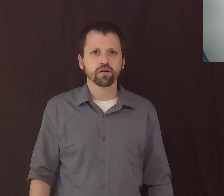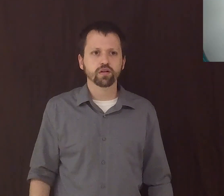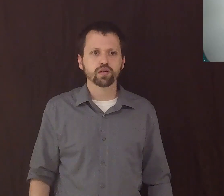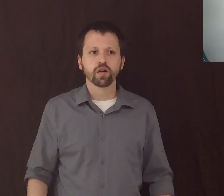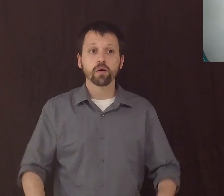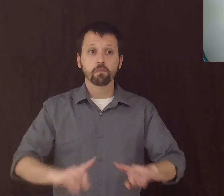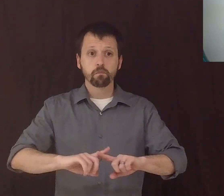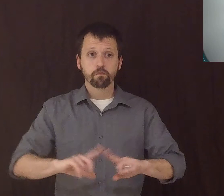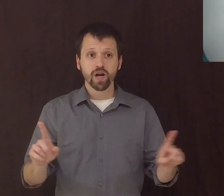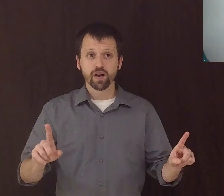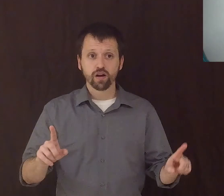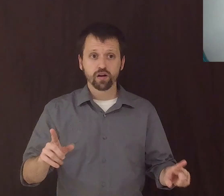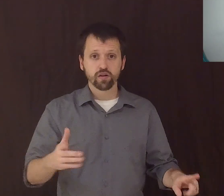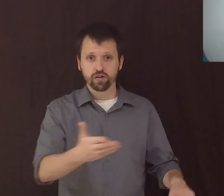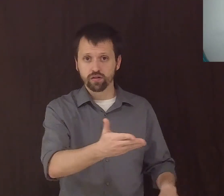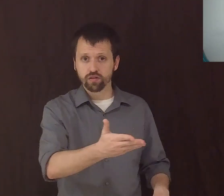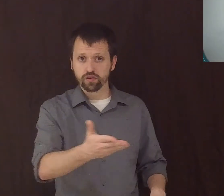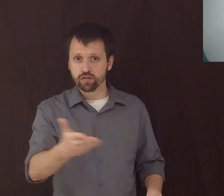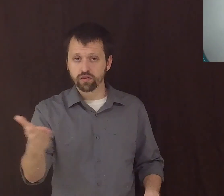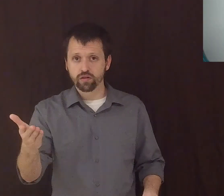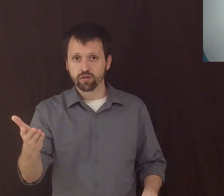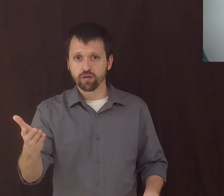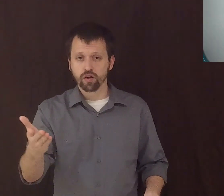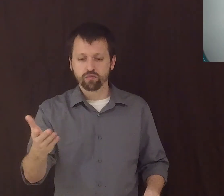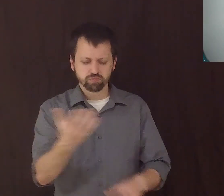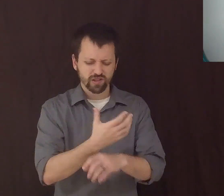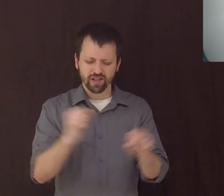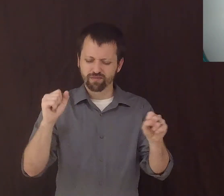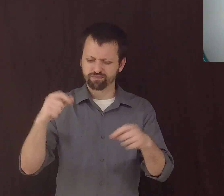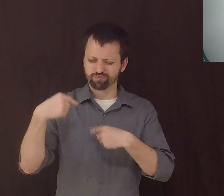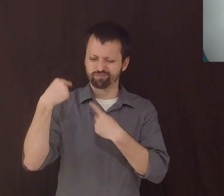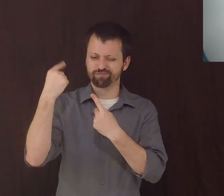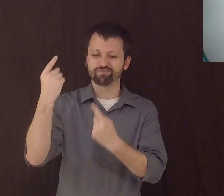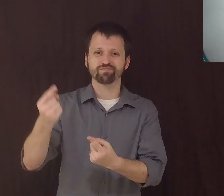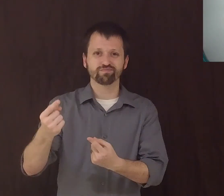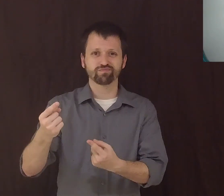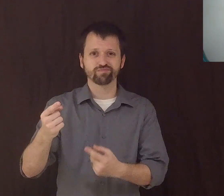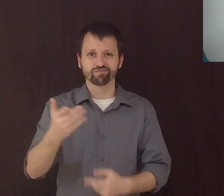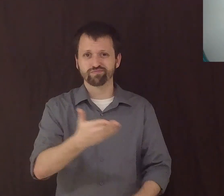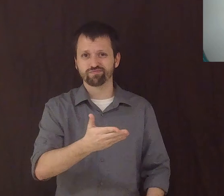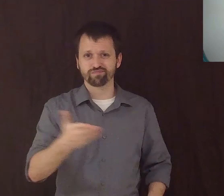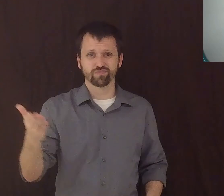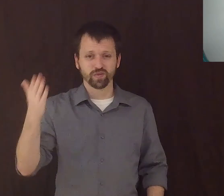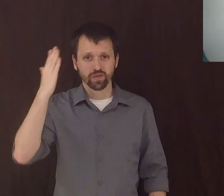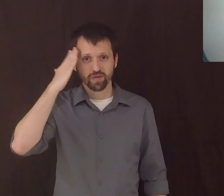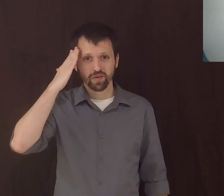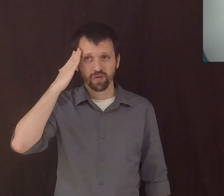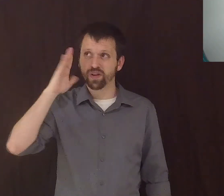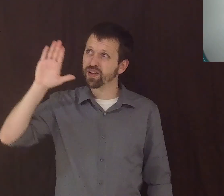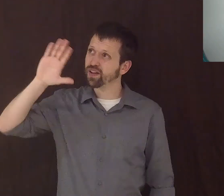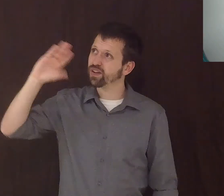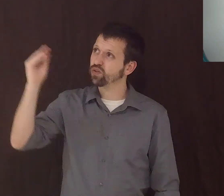yet, I think those of you out there who have known the Lord very long at all, you know that God's grace